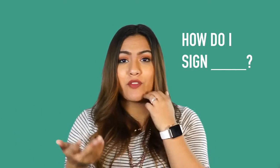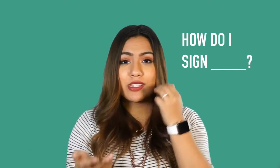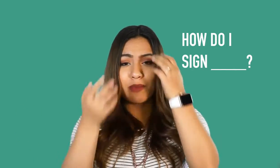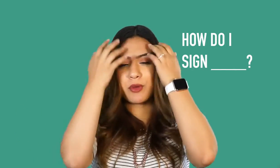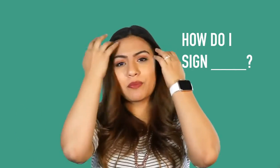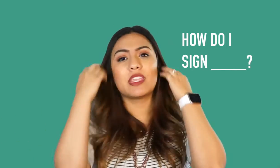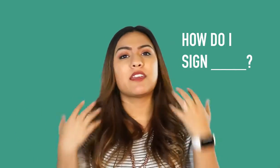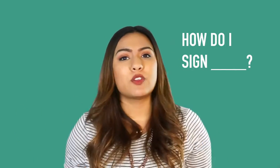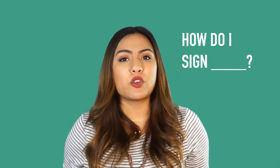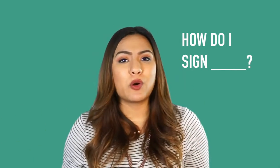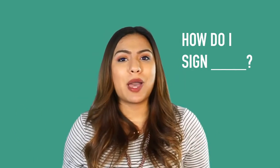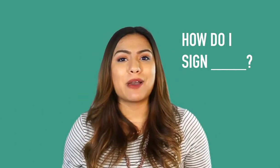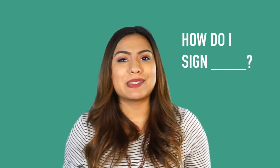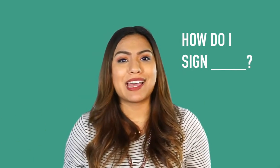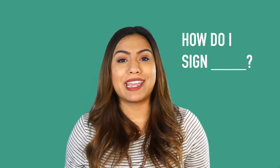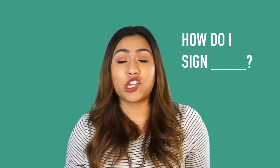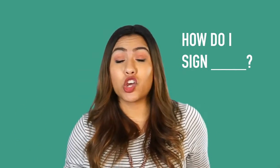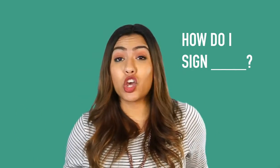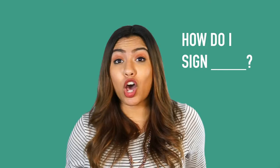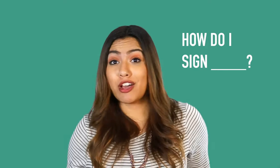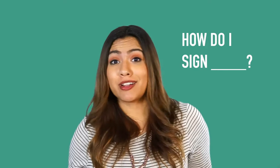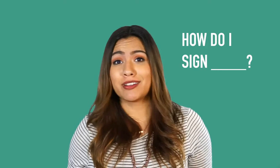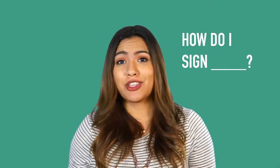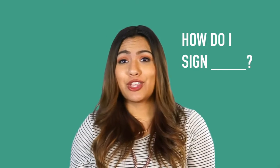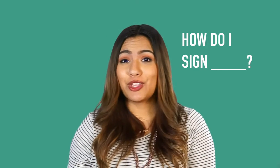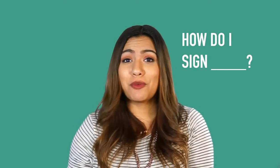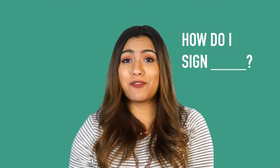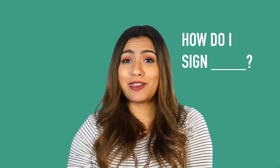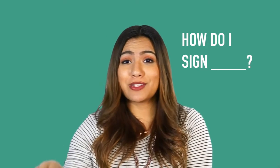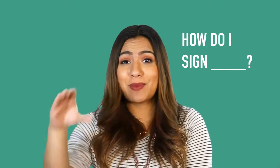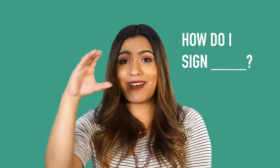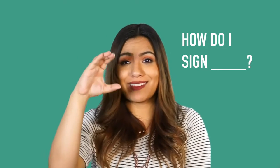For example, if you don't know how to sign car, you will finger spell